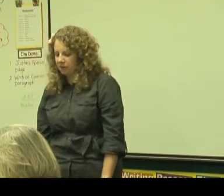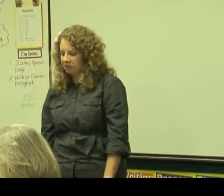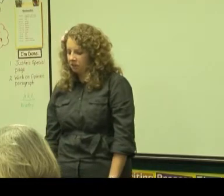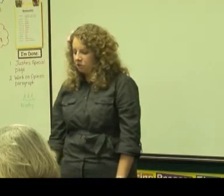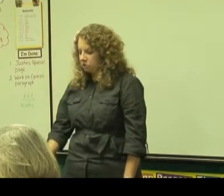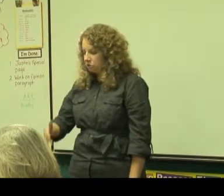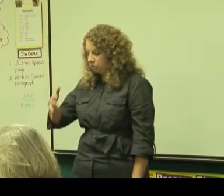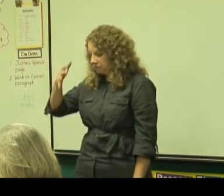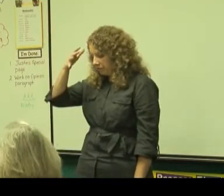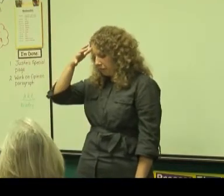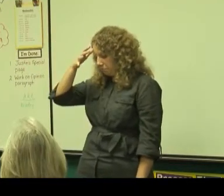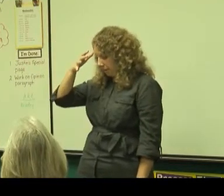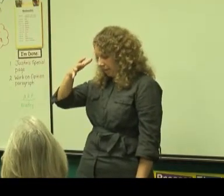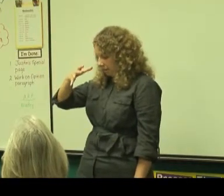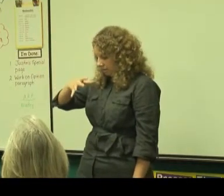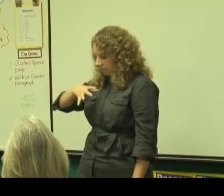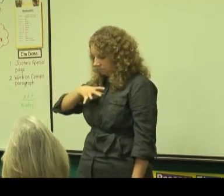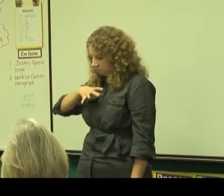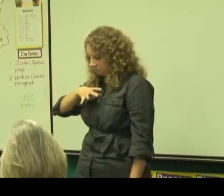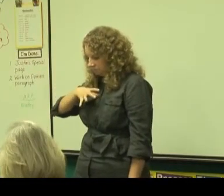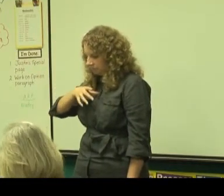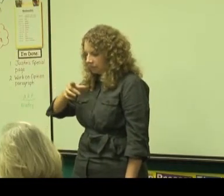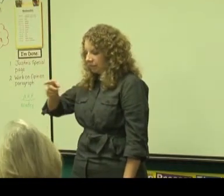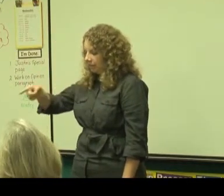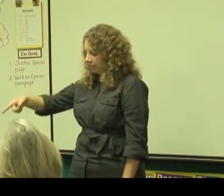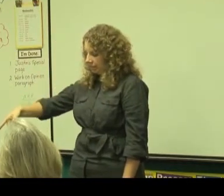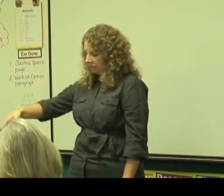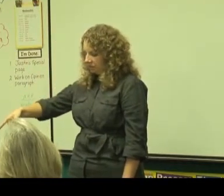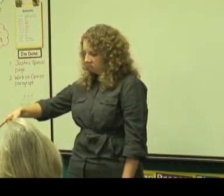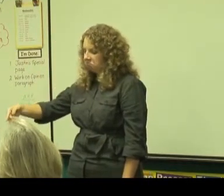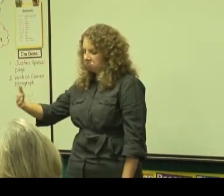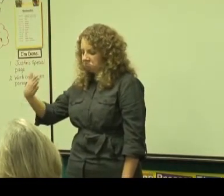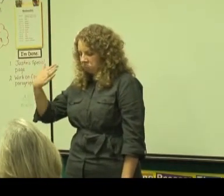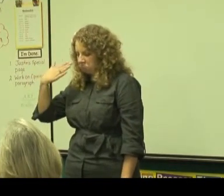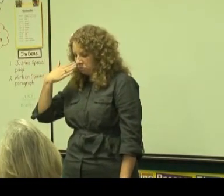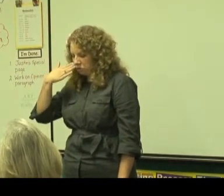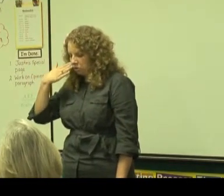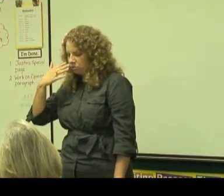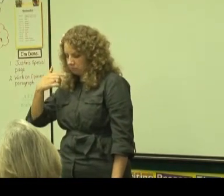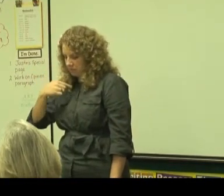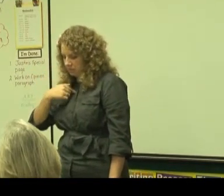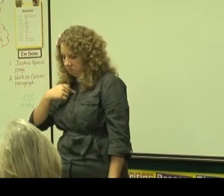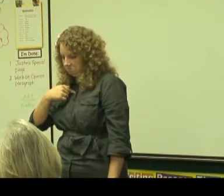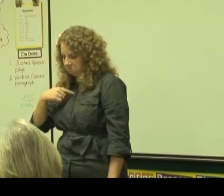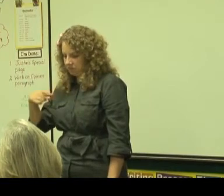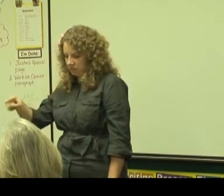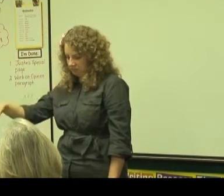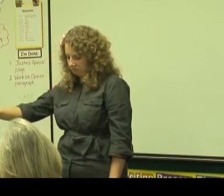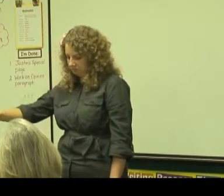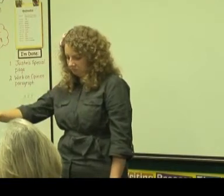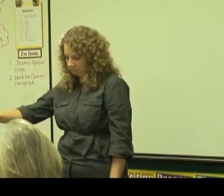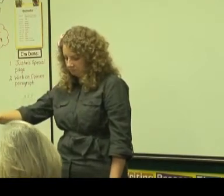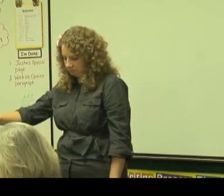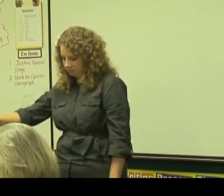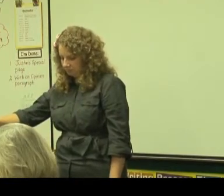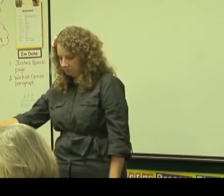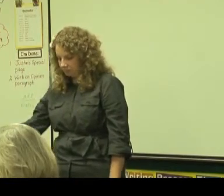me. So you would say man, he knows me, he.